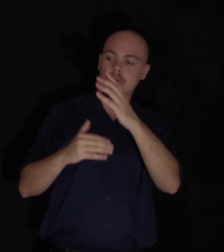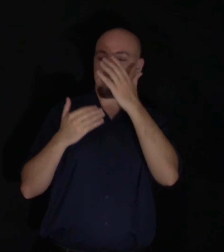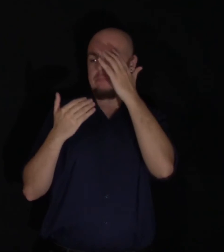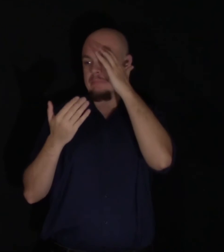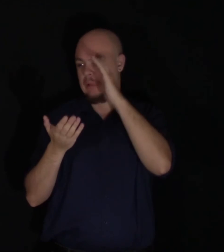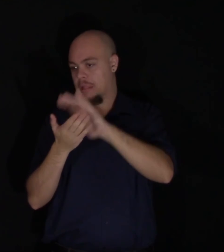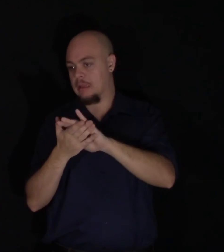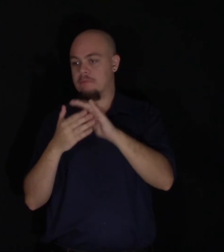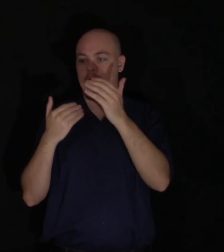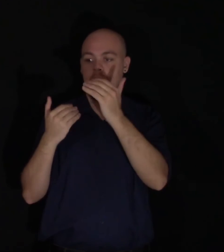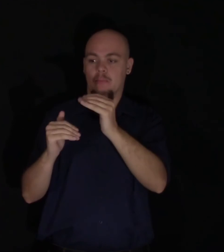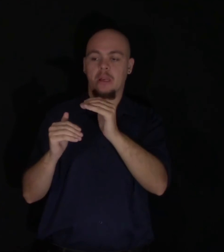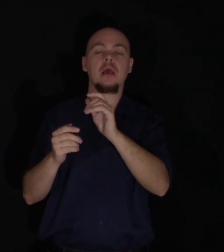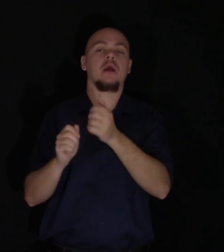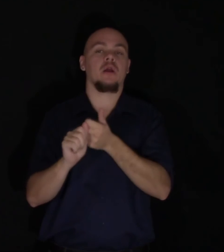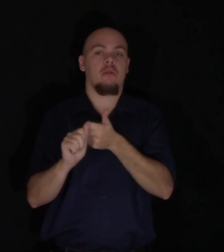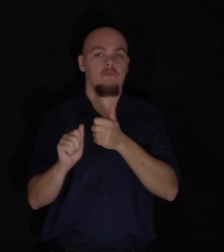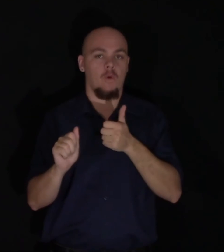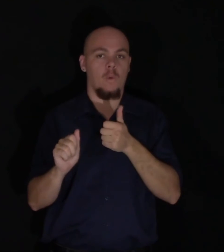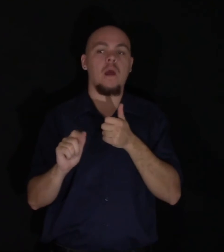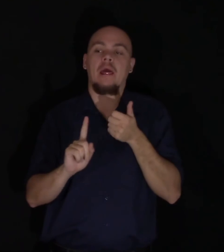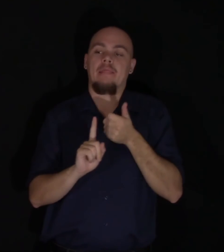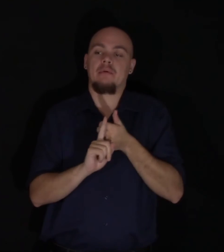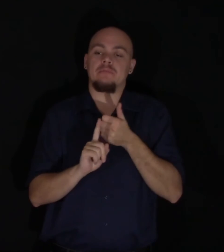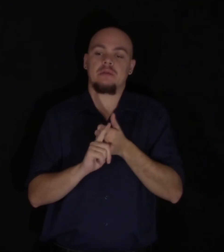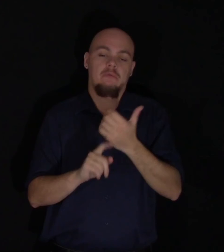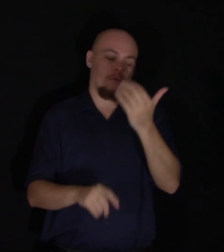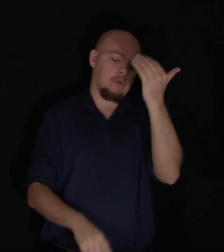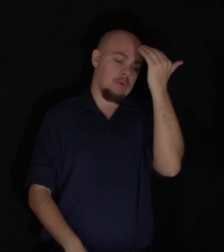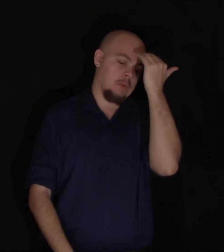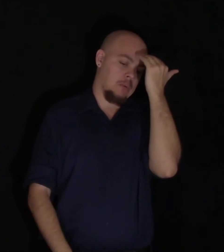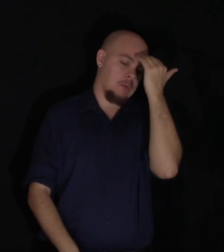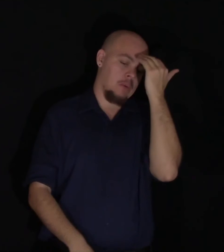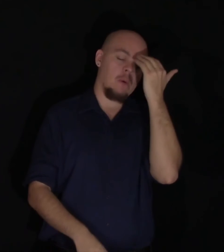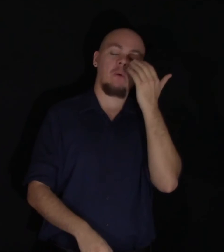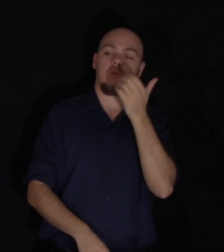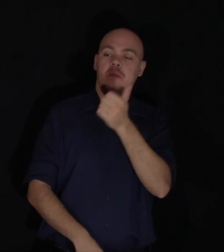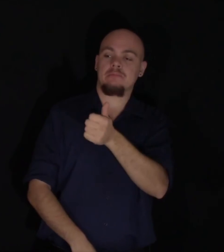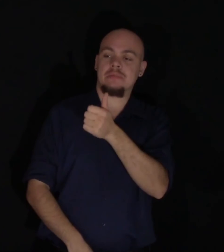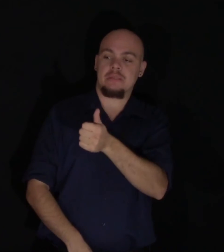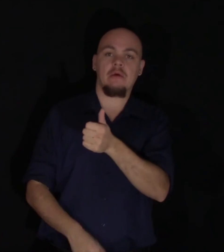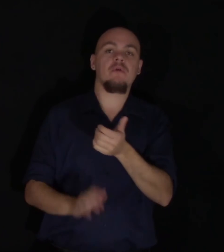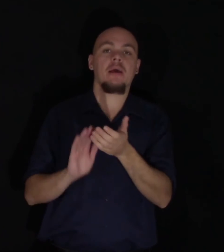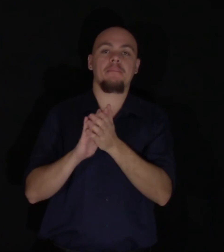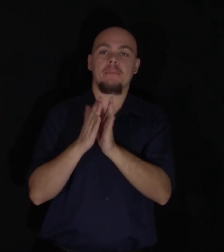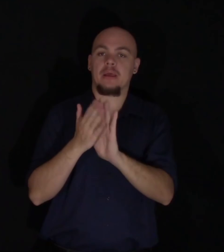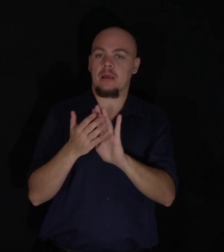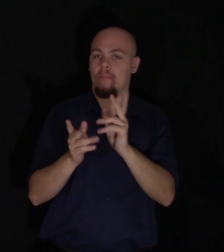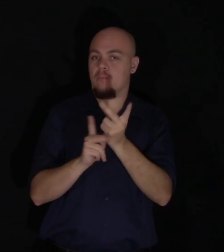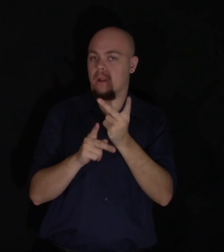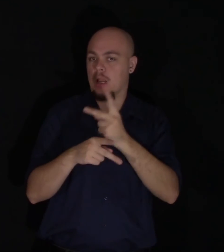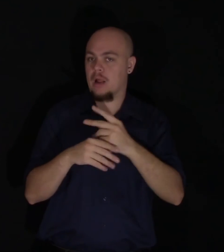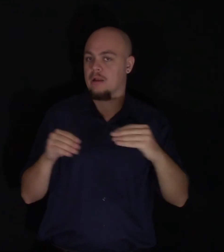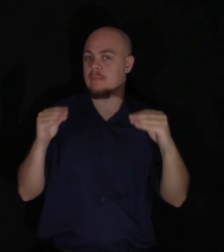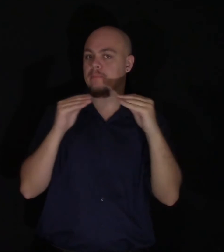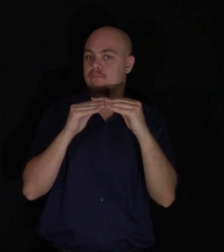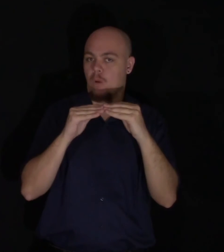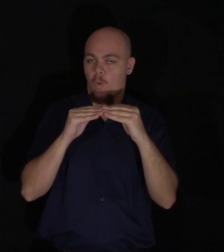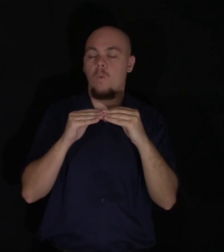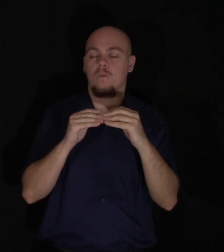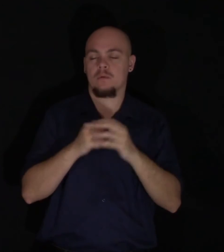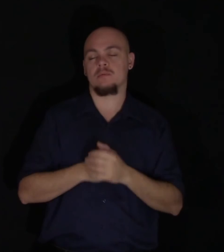that they can learn self-awareness and be more productive, successful, and happy in life. And